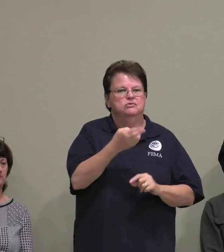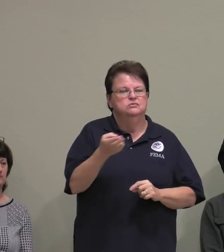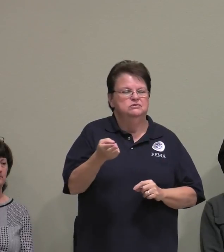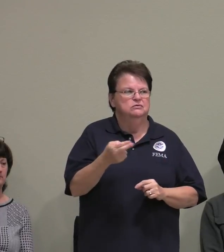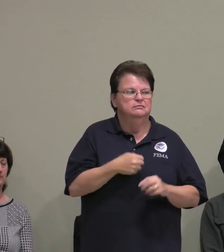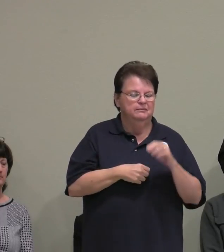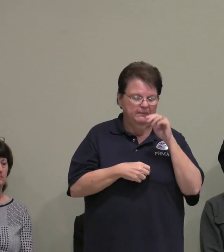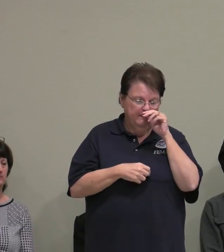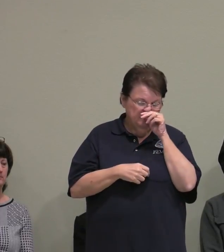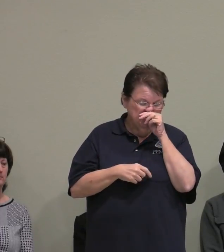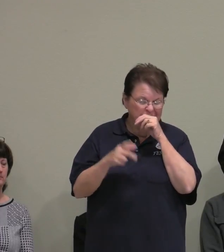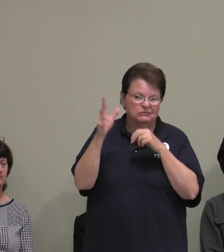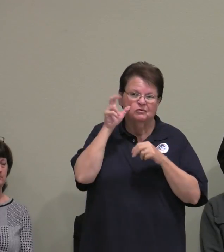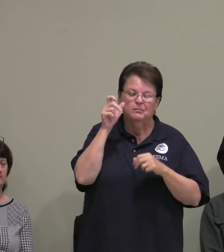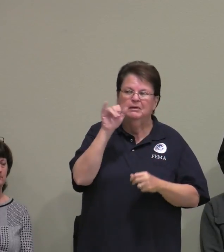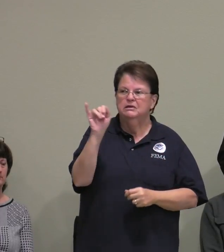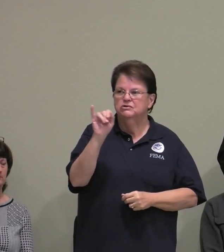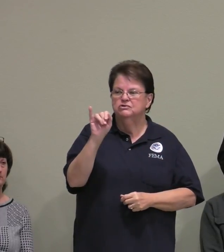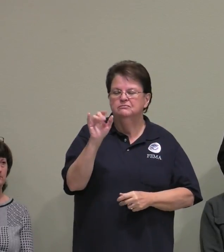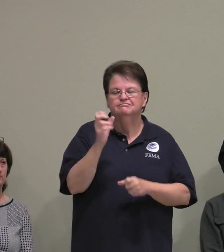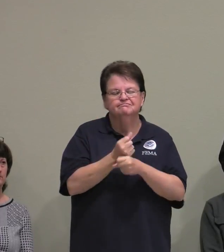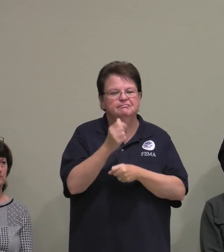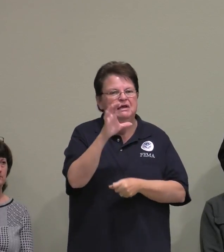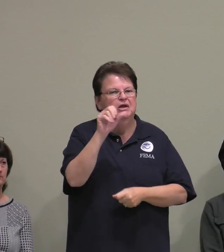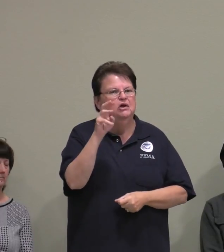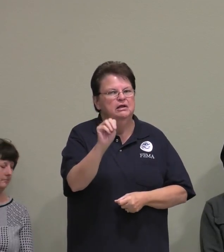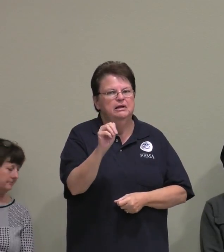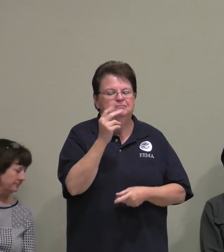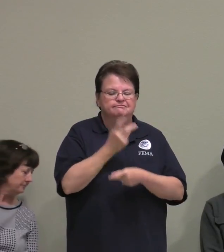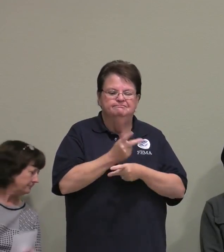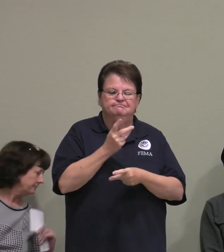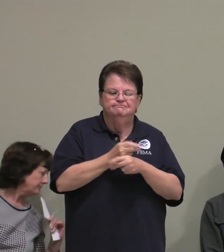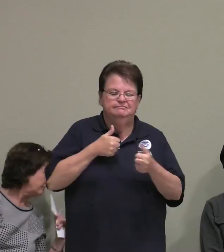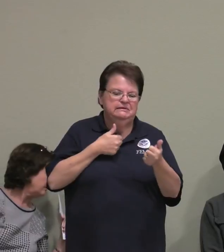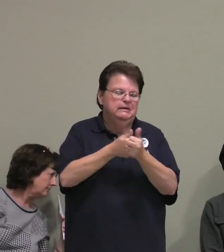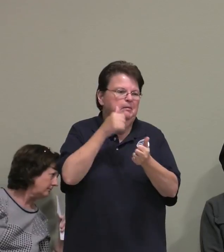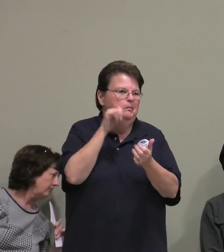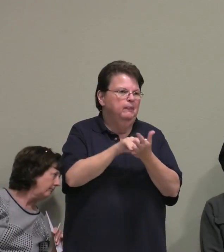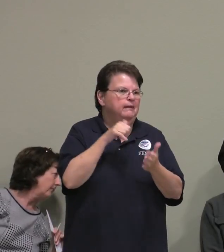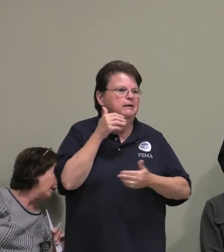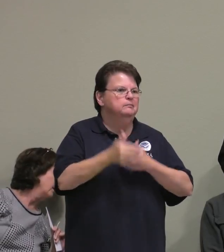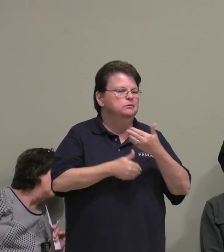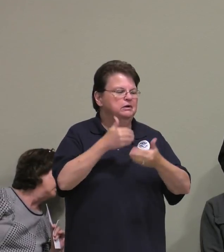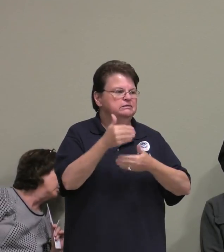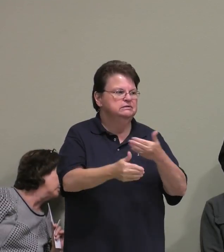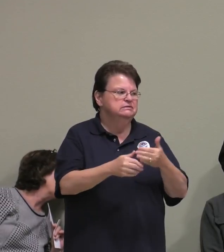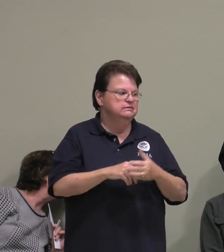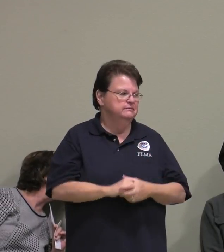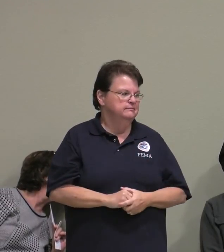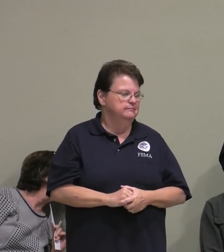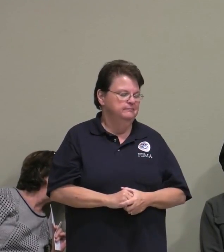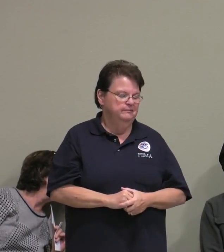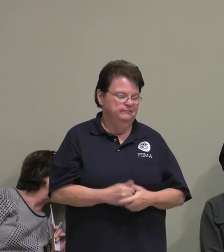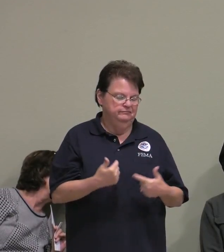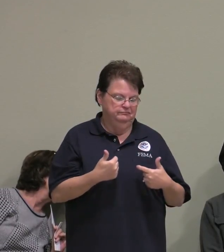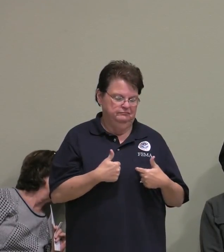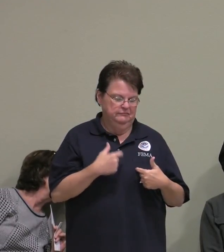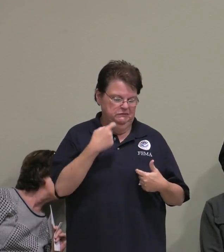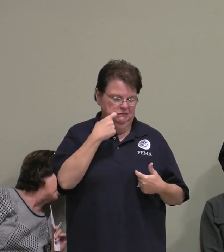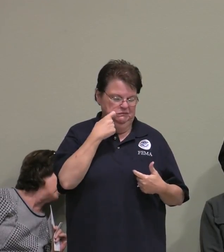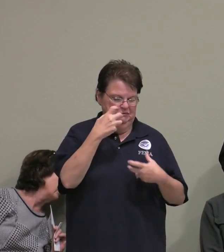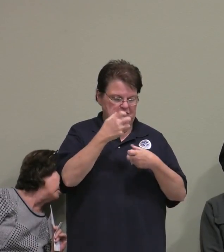You've heard a lot about the insurance. Go through and make your claim. Make sure that you're keeping on top of that process. I did get word